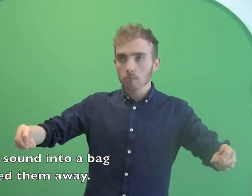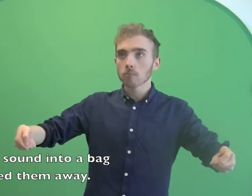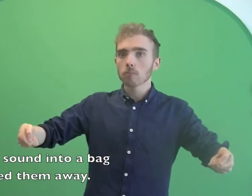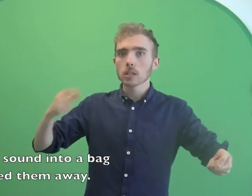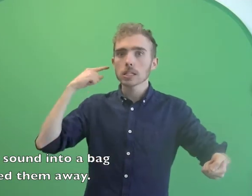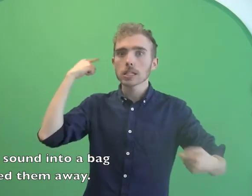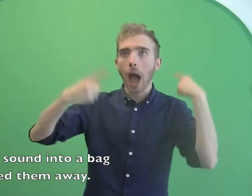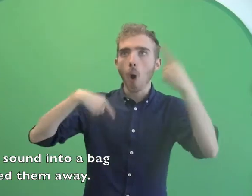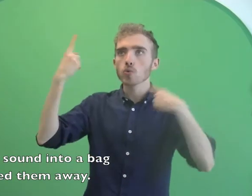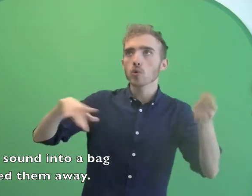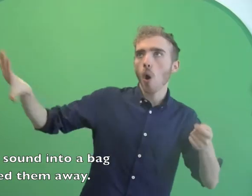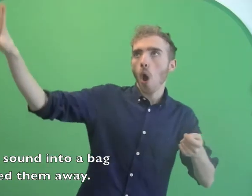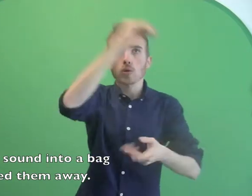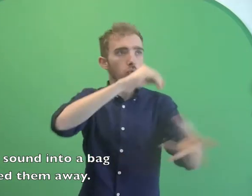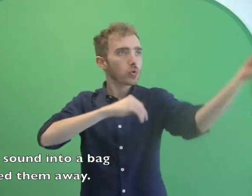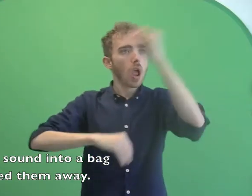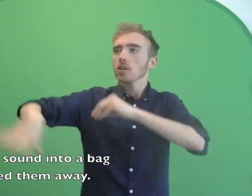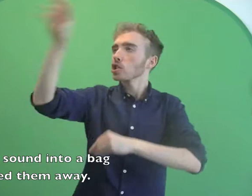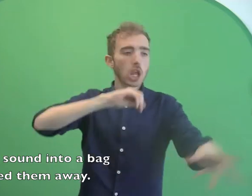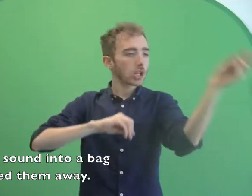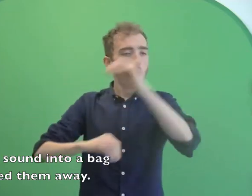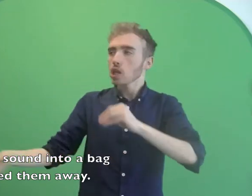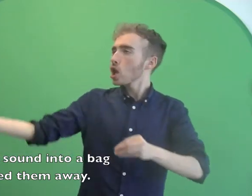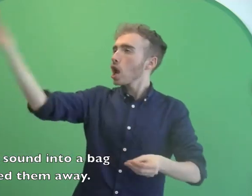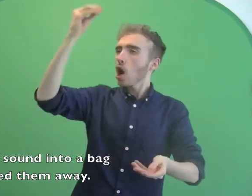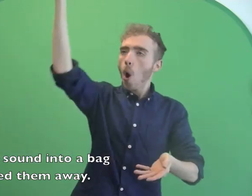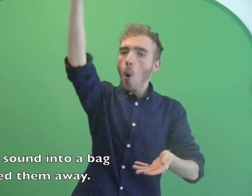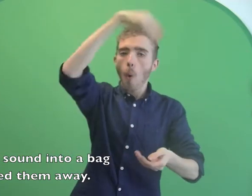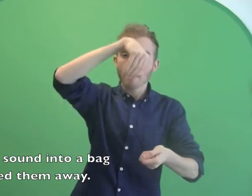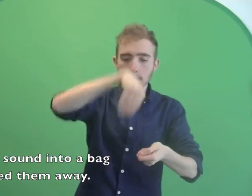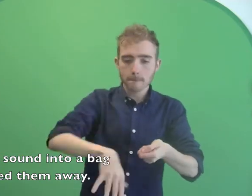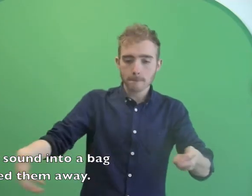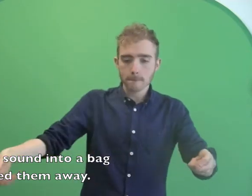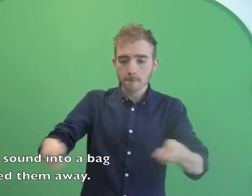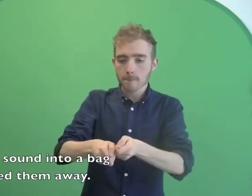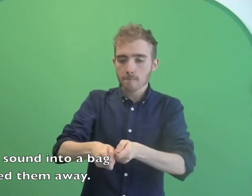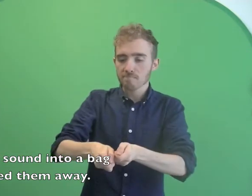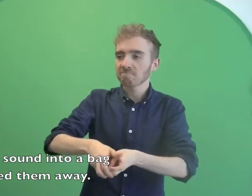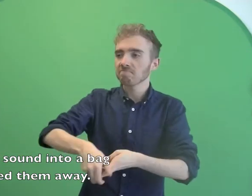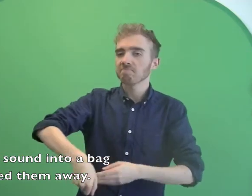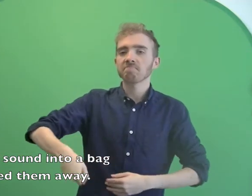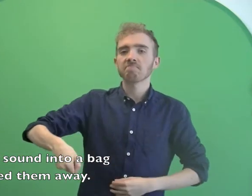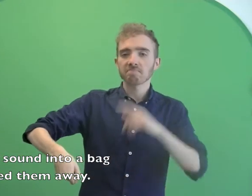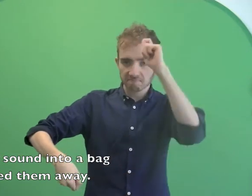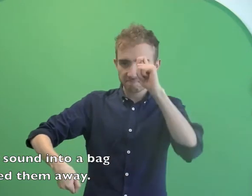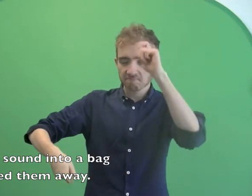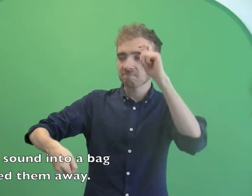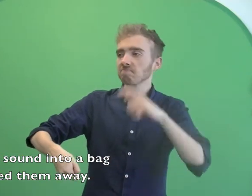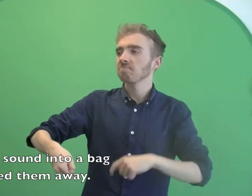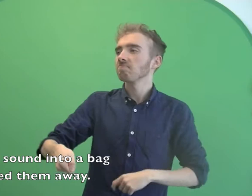Put every sound into a bag and carried them